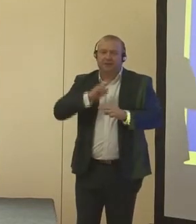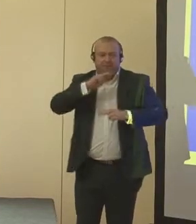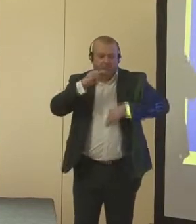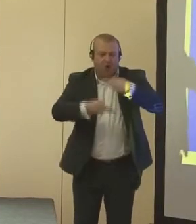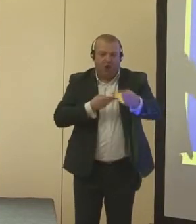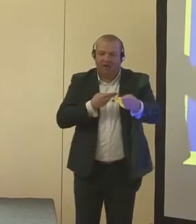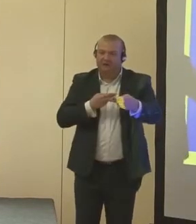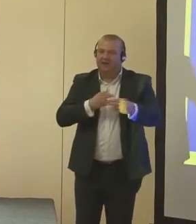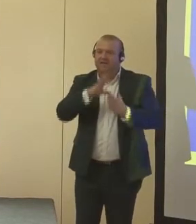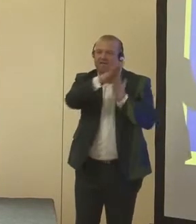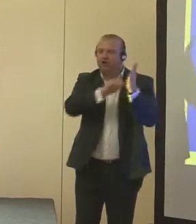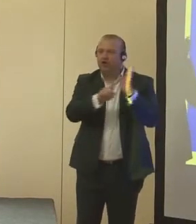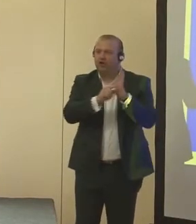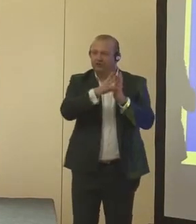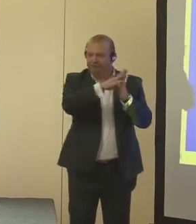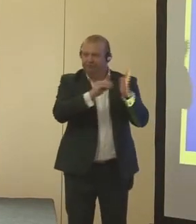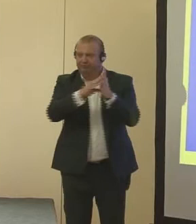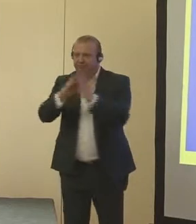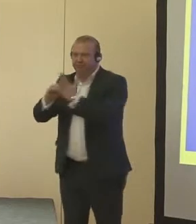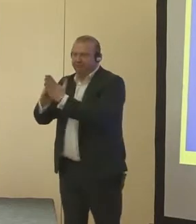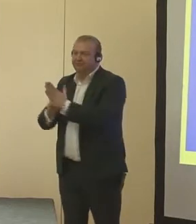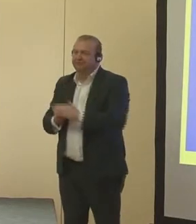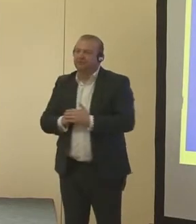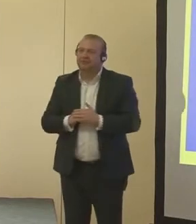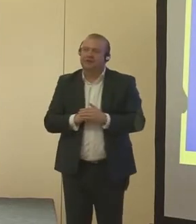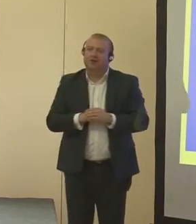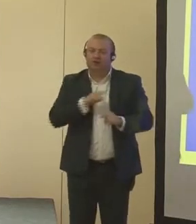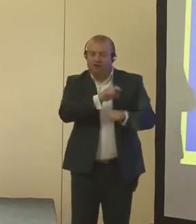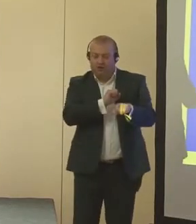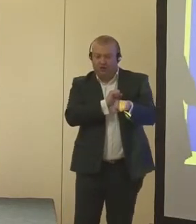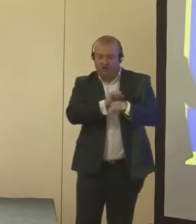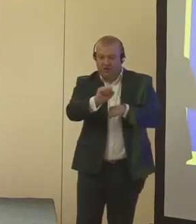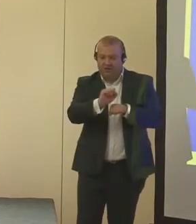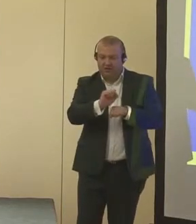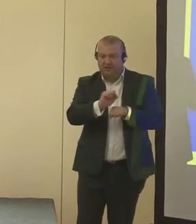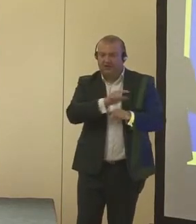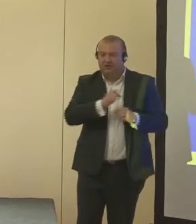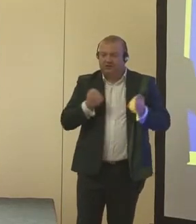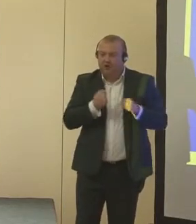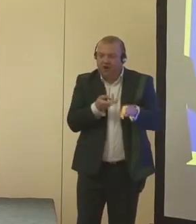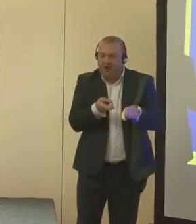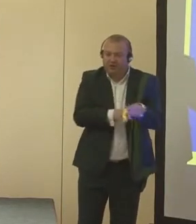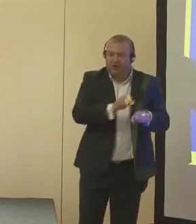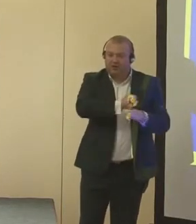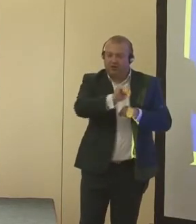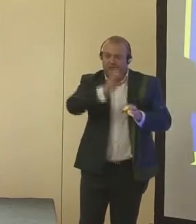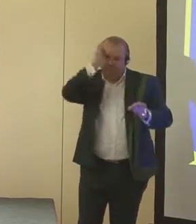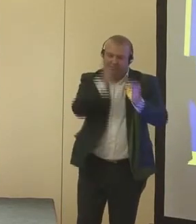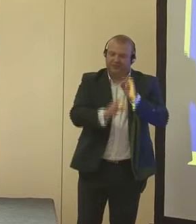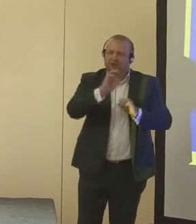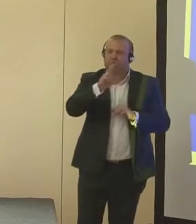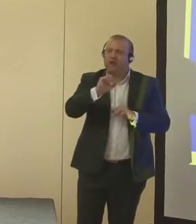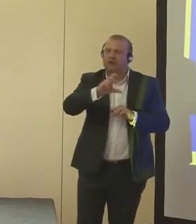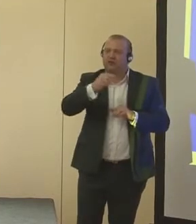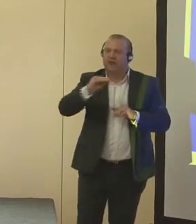can see this is actually how it works, this is what it would look like. So this is work in progress. In